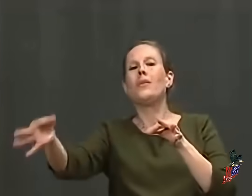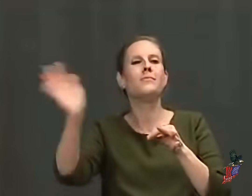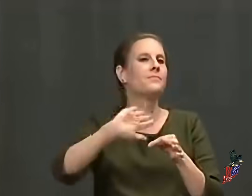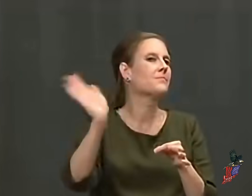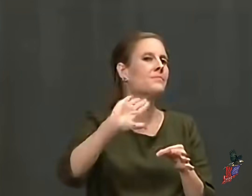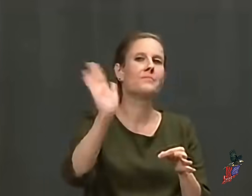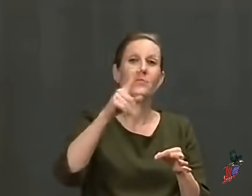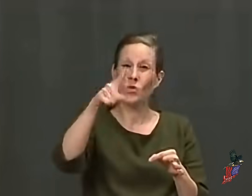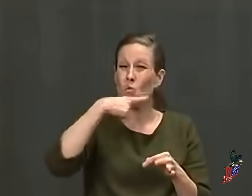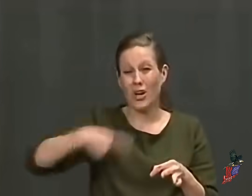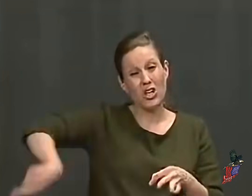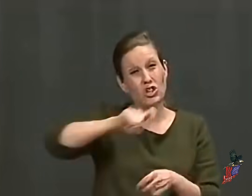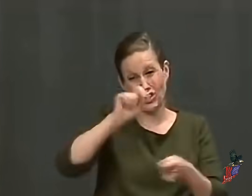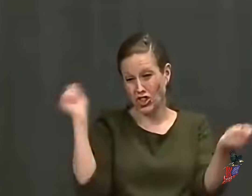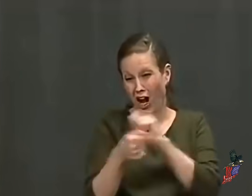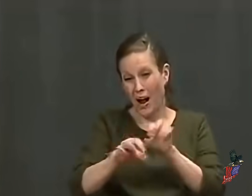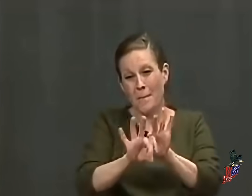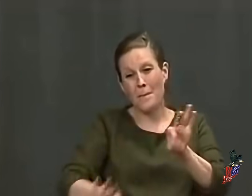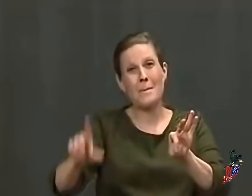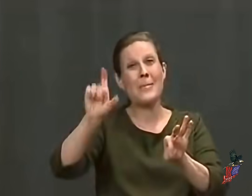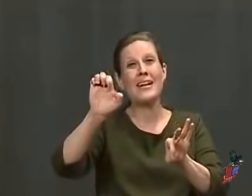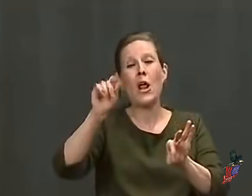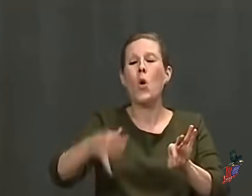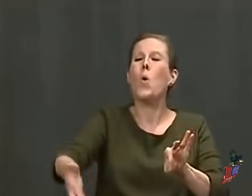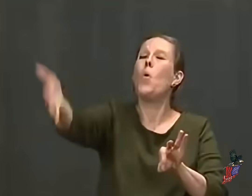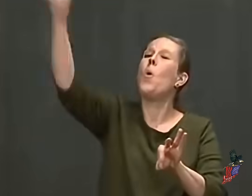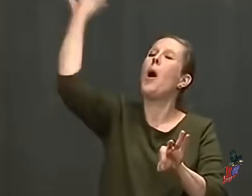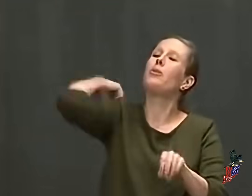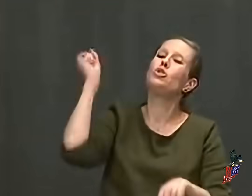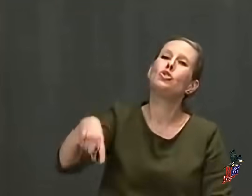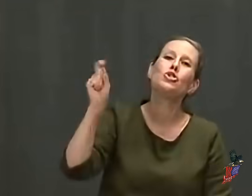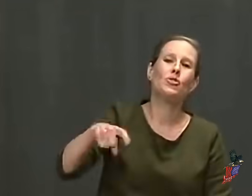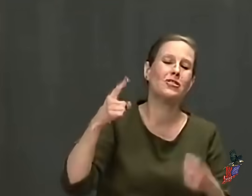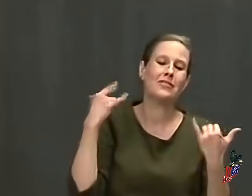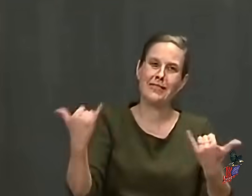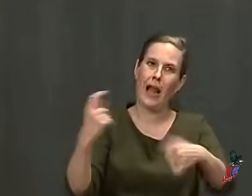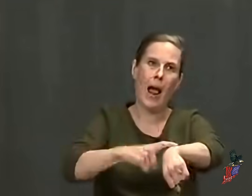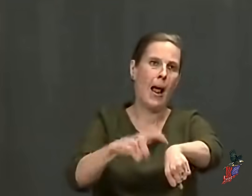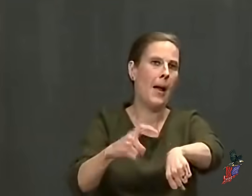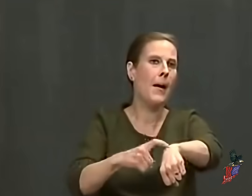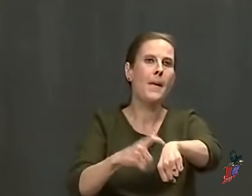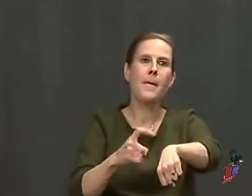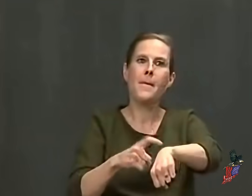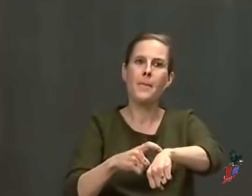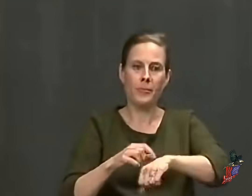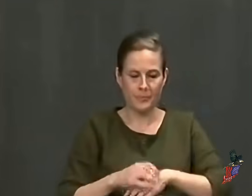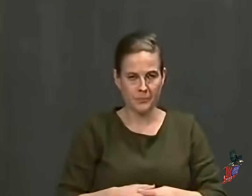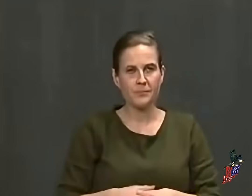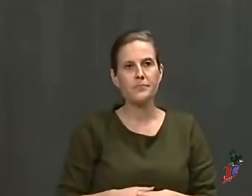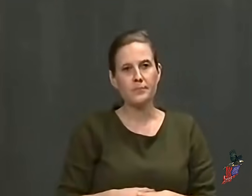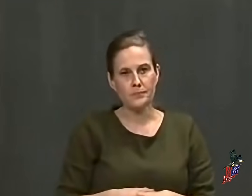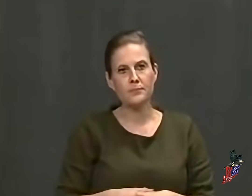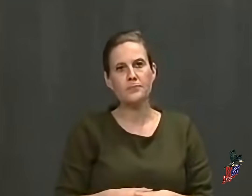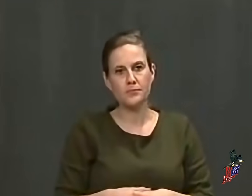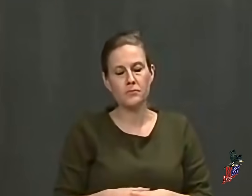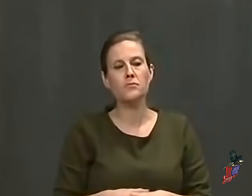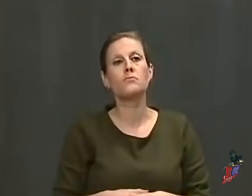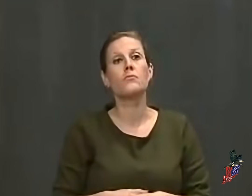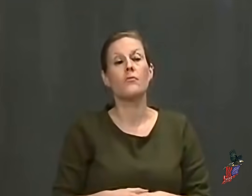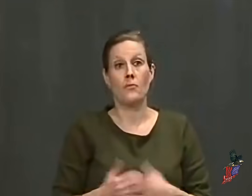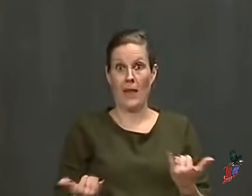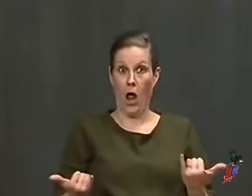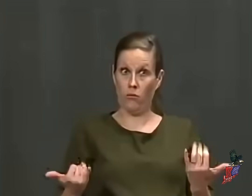America, where the early interest was in internet, this thing called the